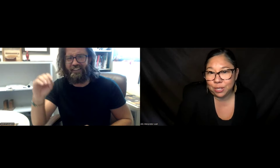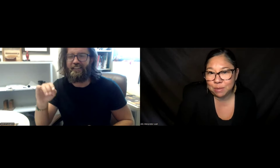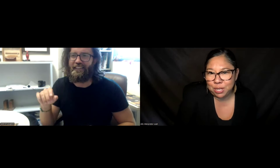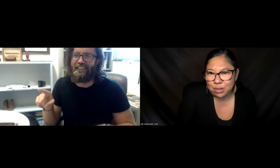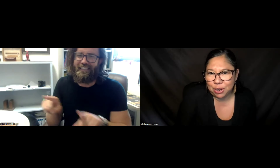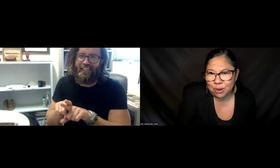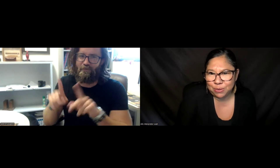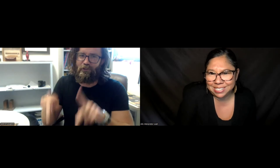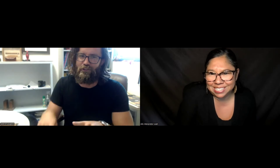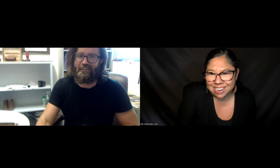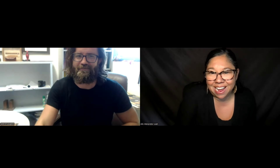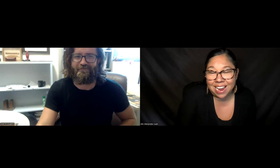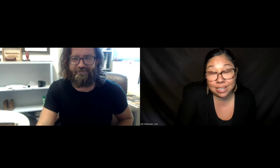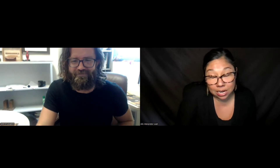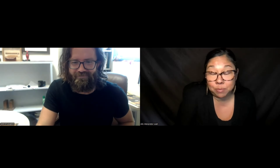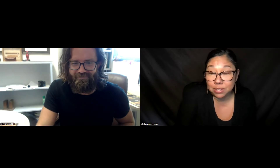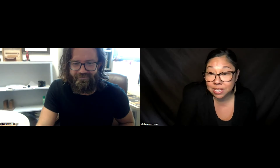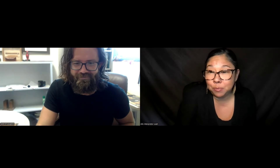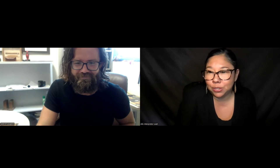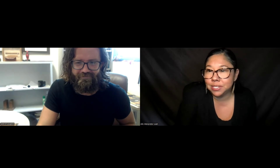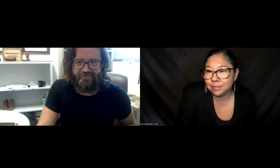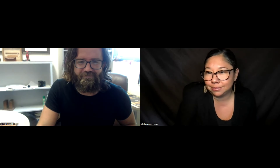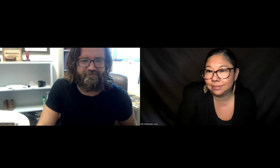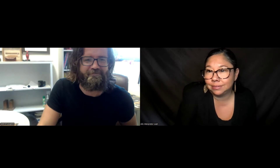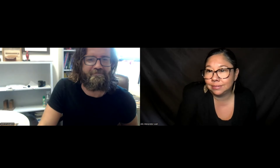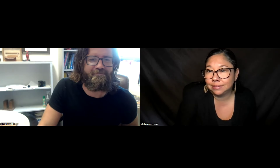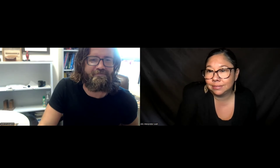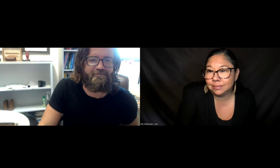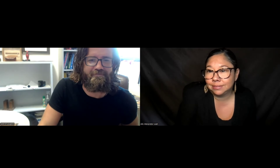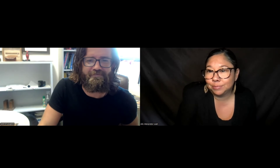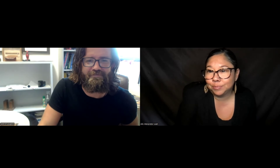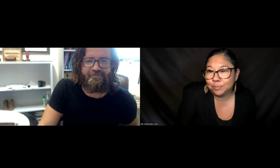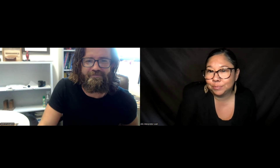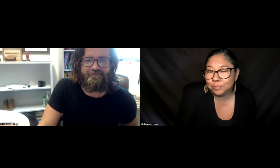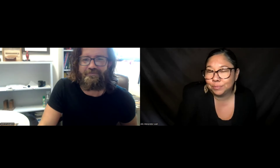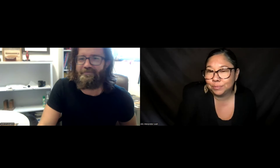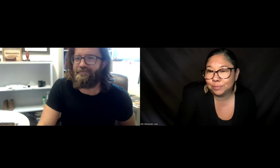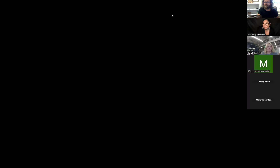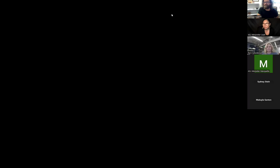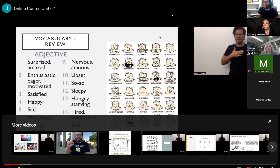you look at me and you go, who is this guy? I am the same person.